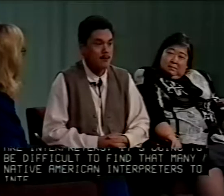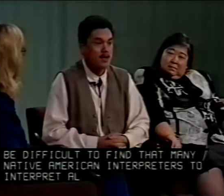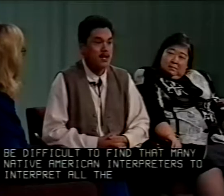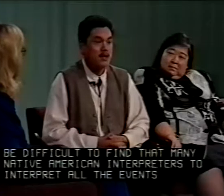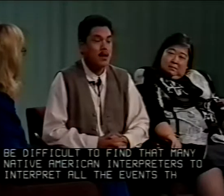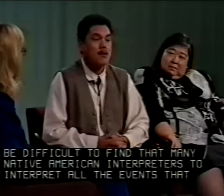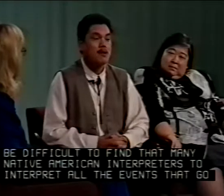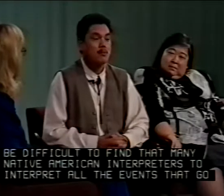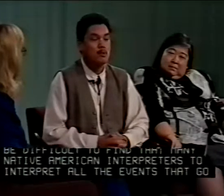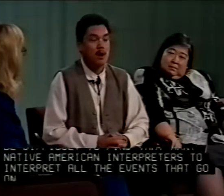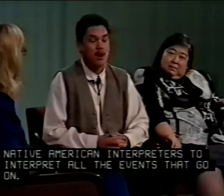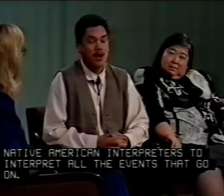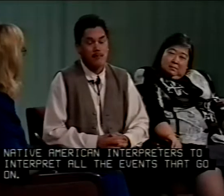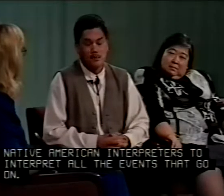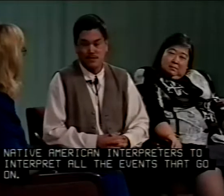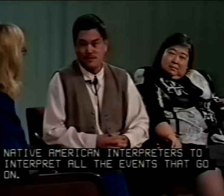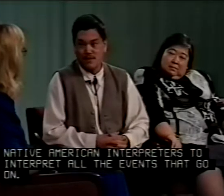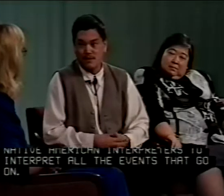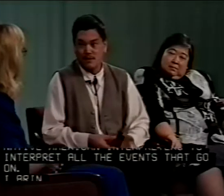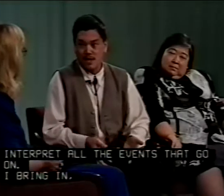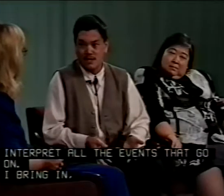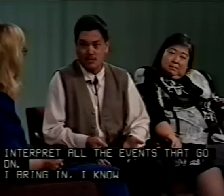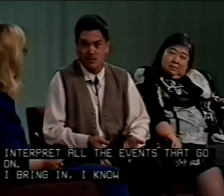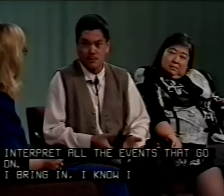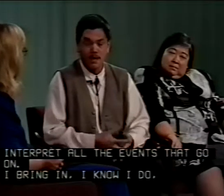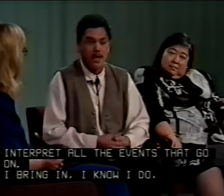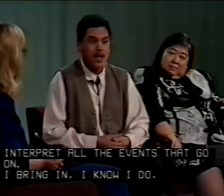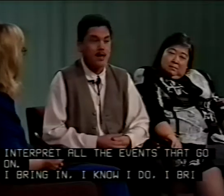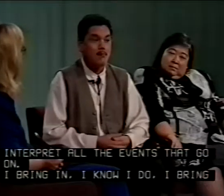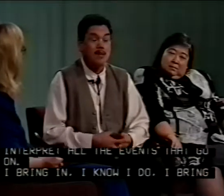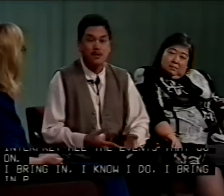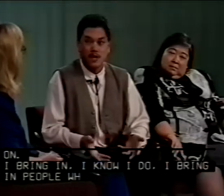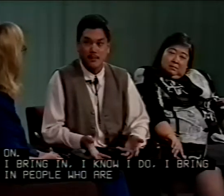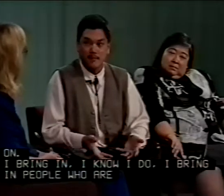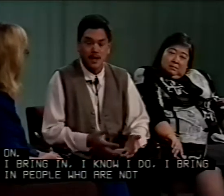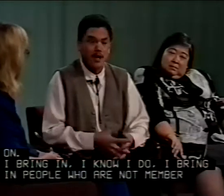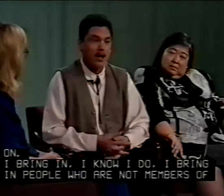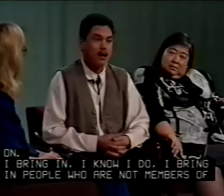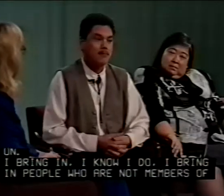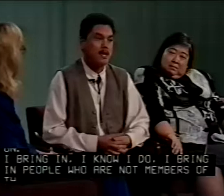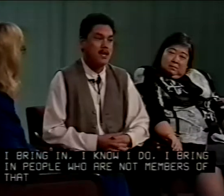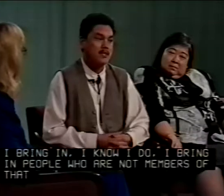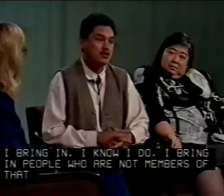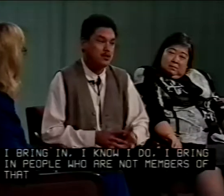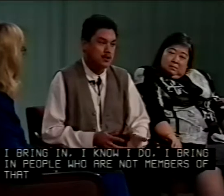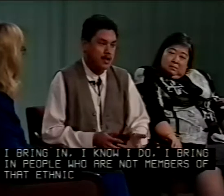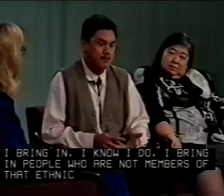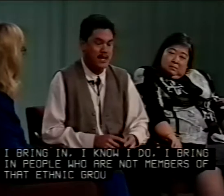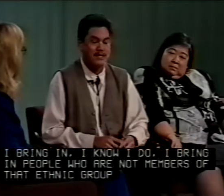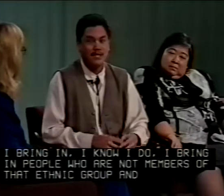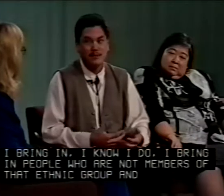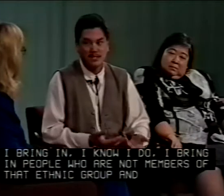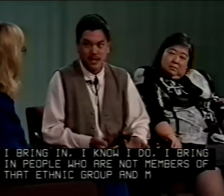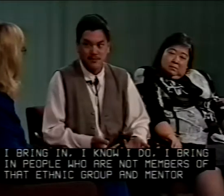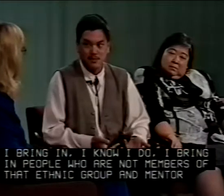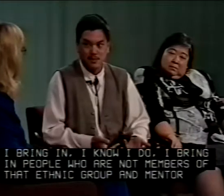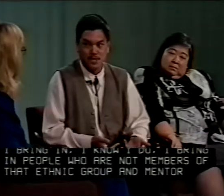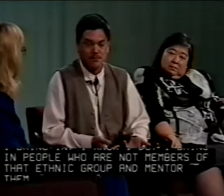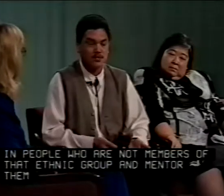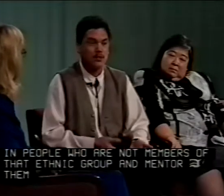bring in people who are not members of that ethnic group and mentor them and tutor them and team assignments with them so they